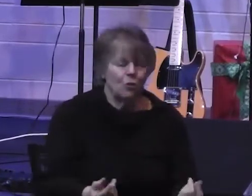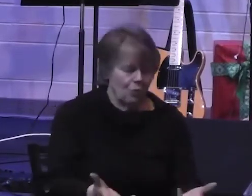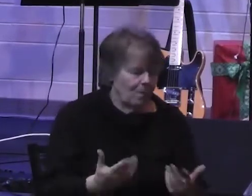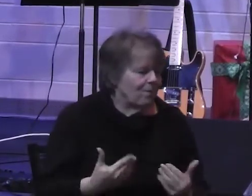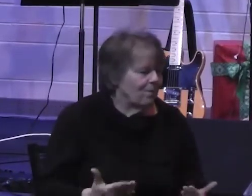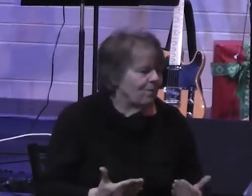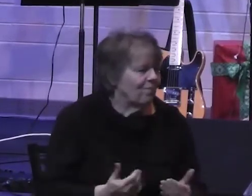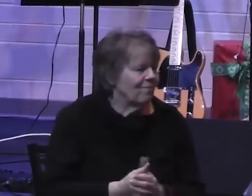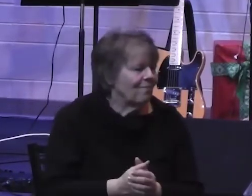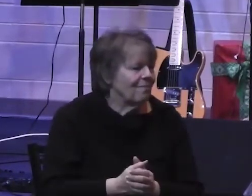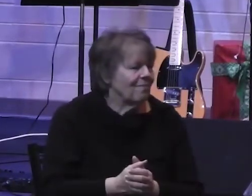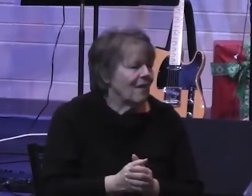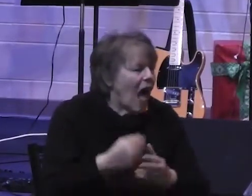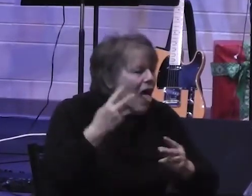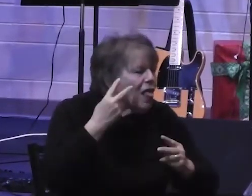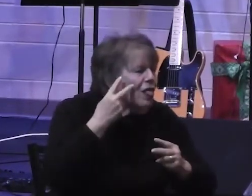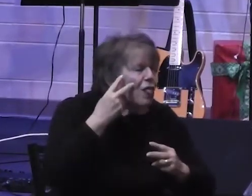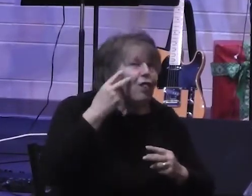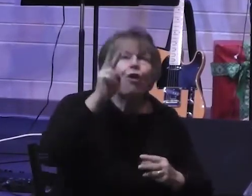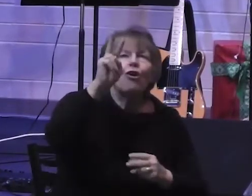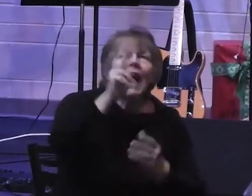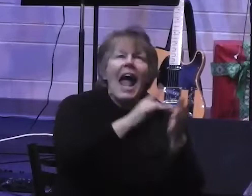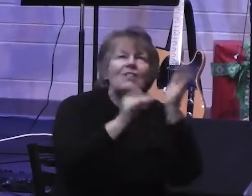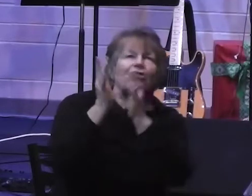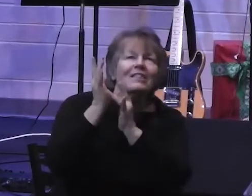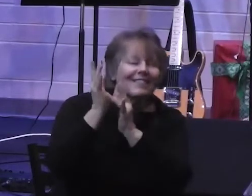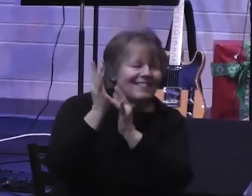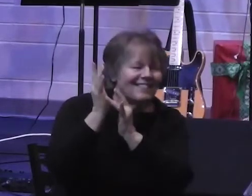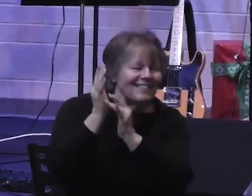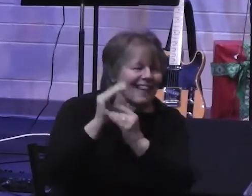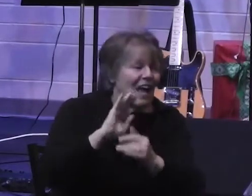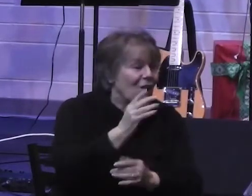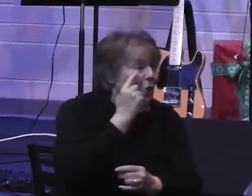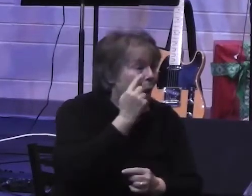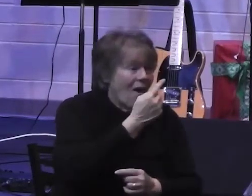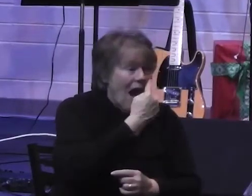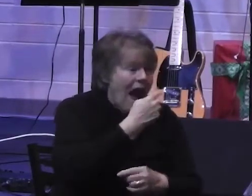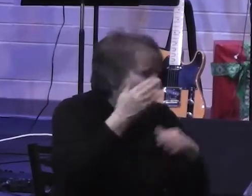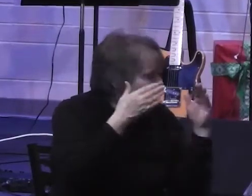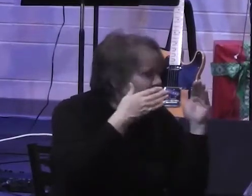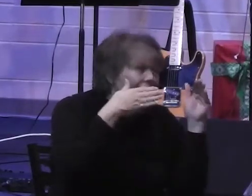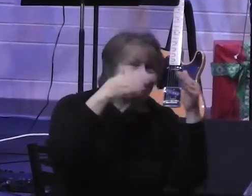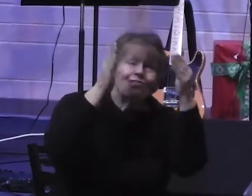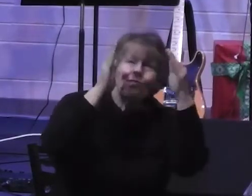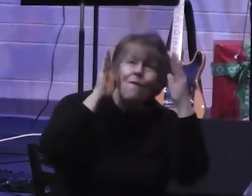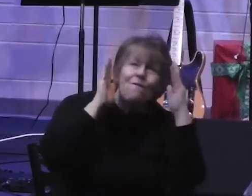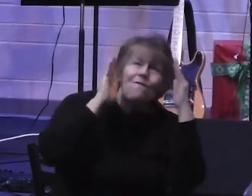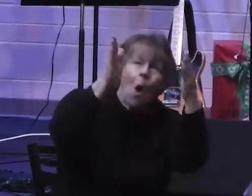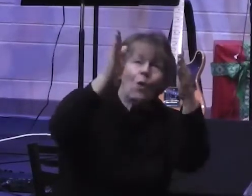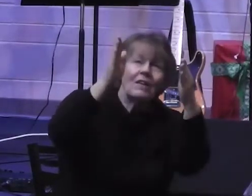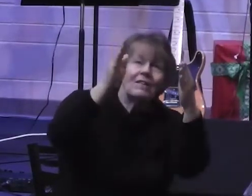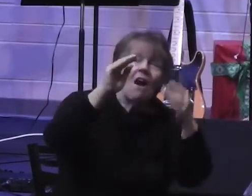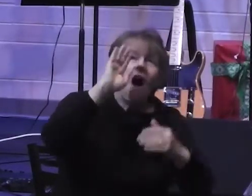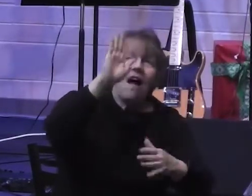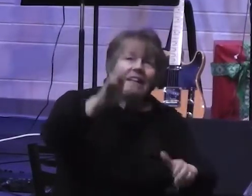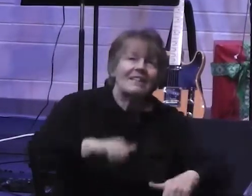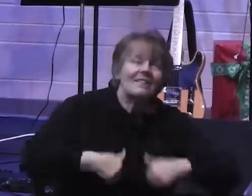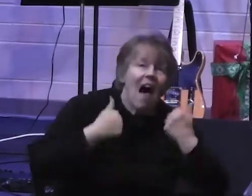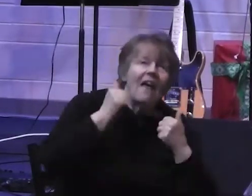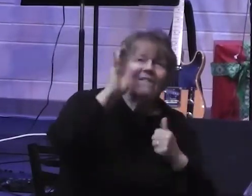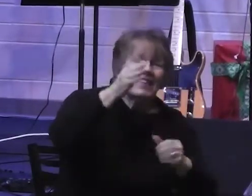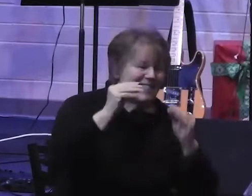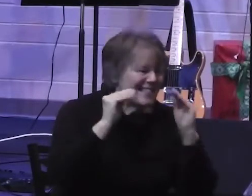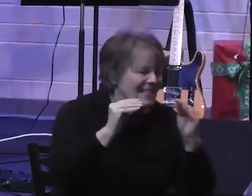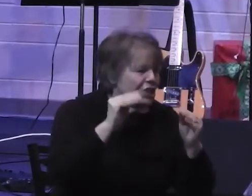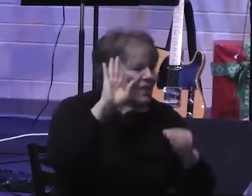do. Look at Jesus. Take your eyes and put them on the life, the teaching, the death,